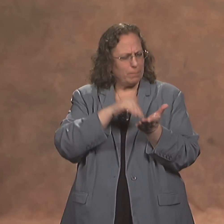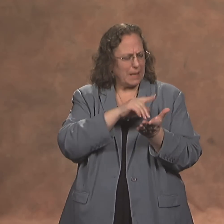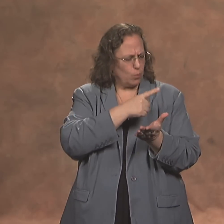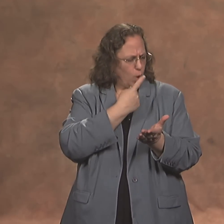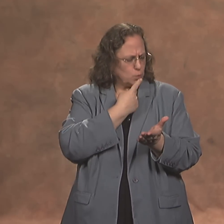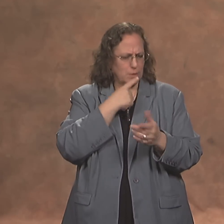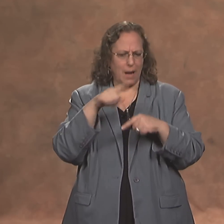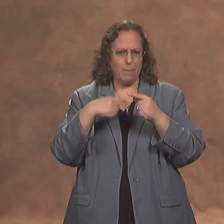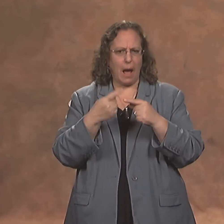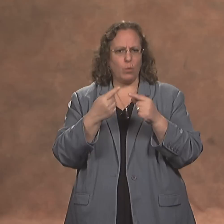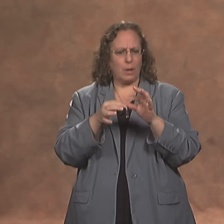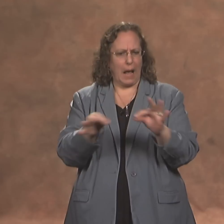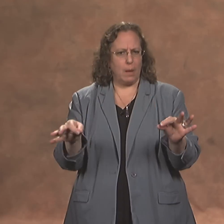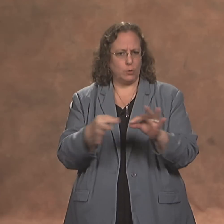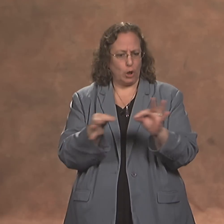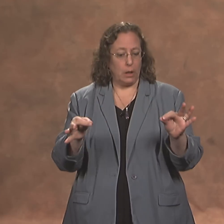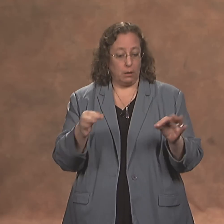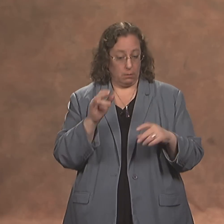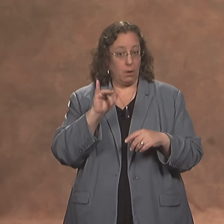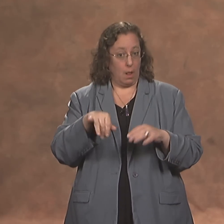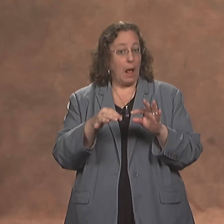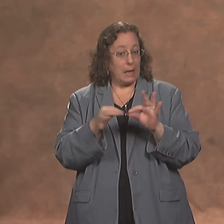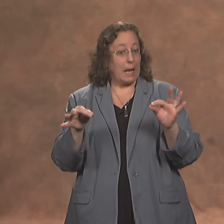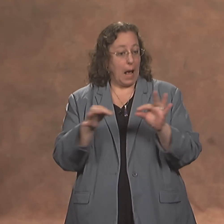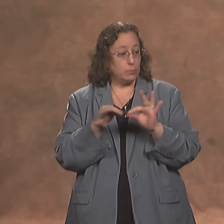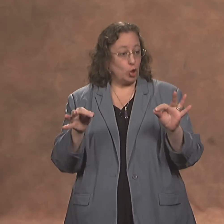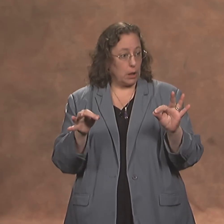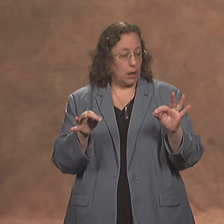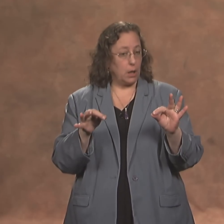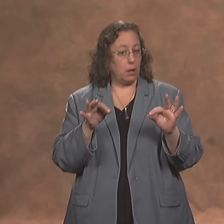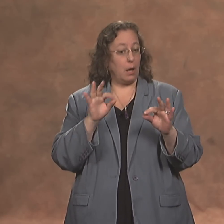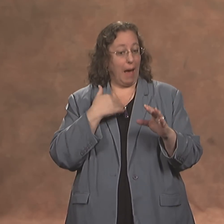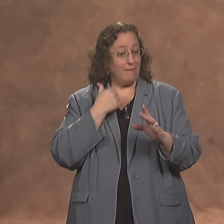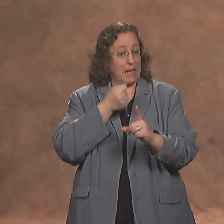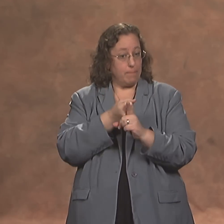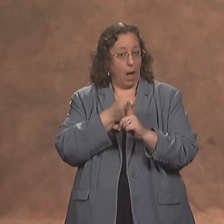or is it not impacting split attention?